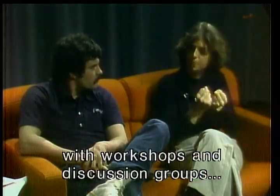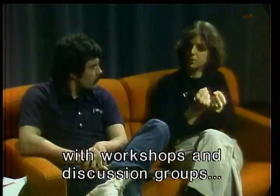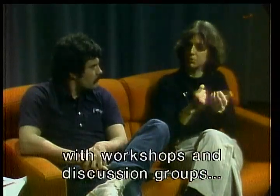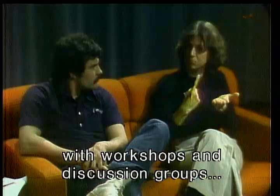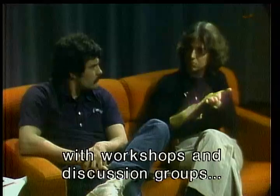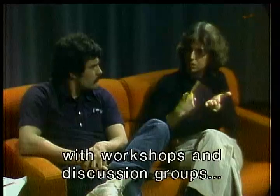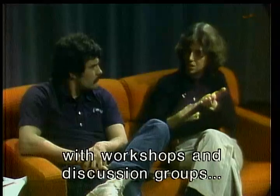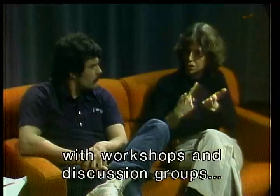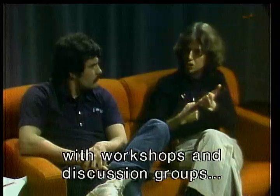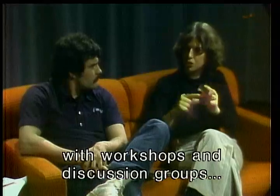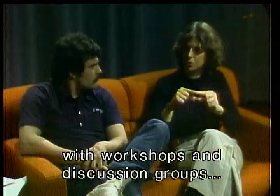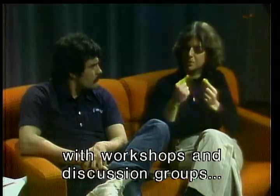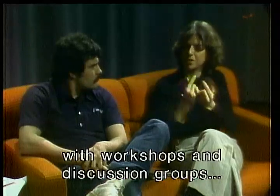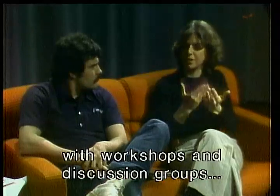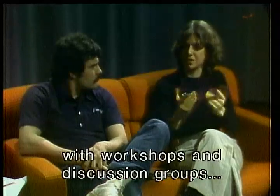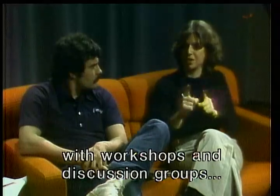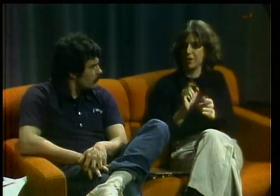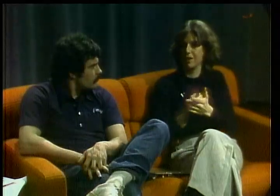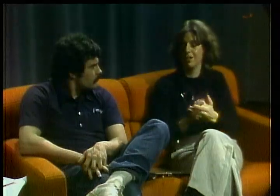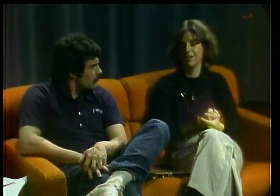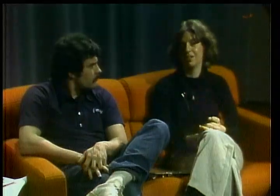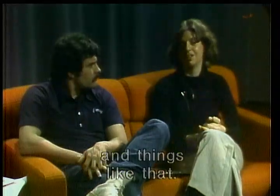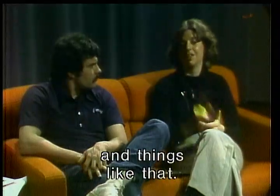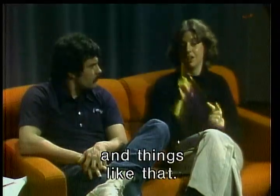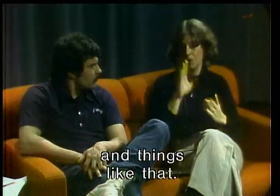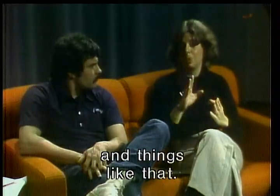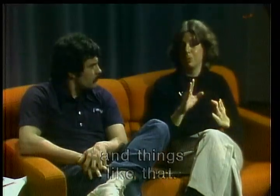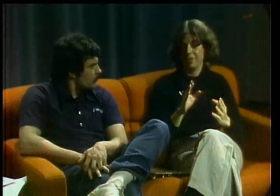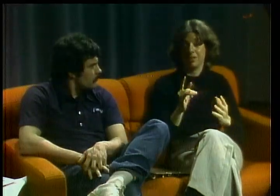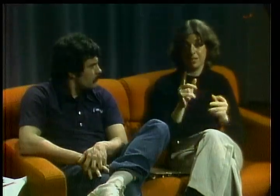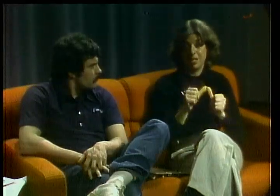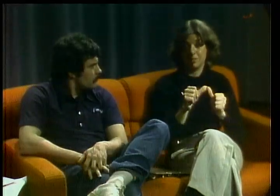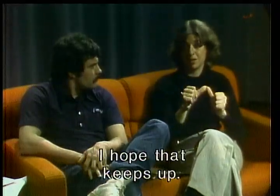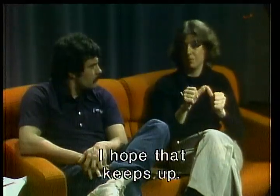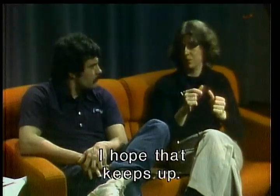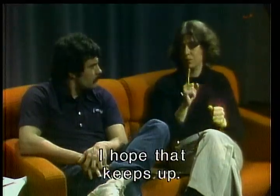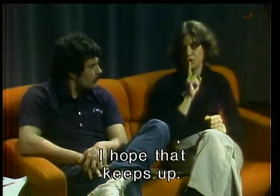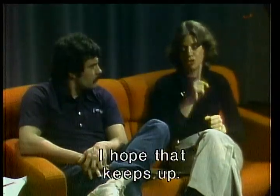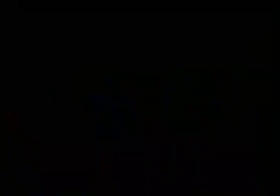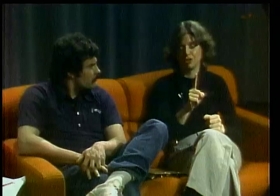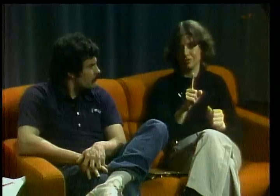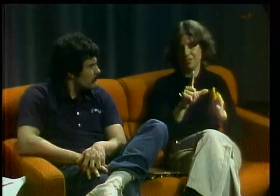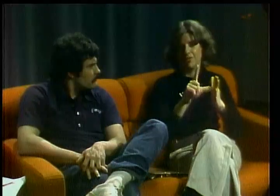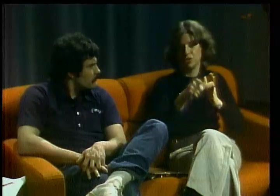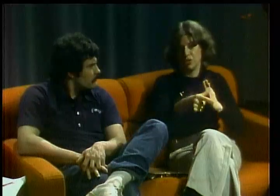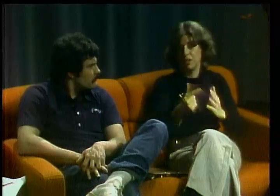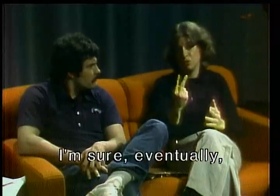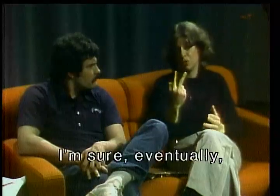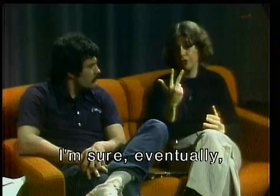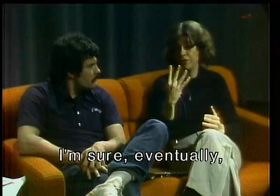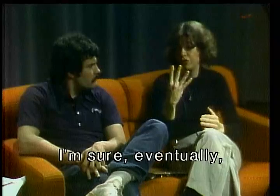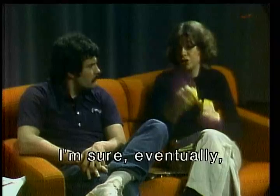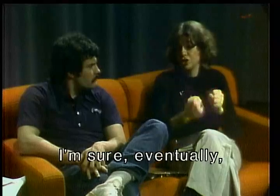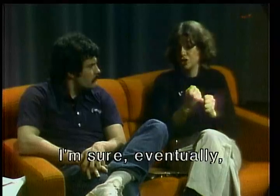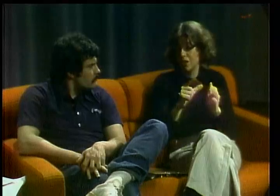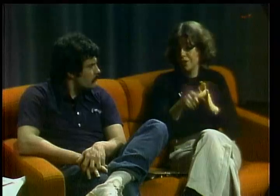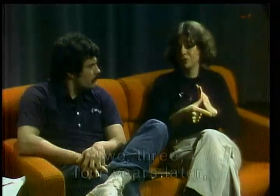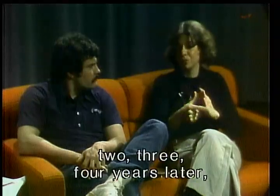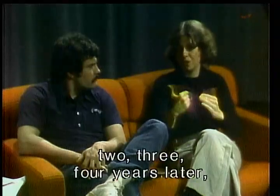and discussion groups and things like that. I hope that keeps up, and I'm sure eventually, 2, 3, 4 years later, we'll have a